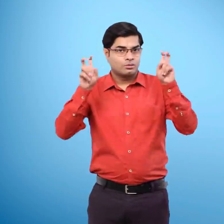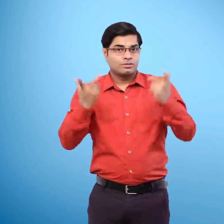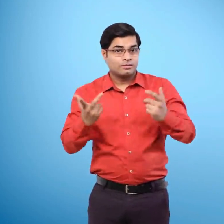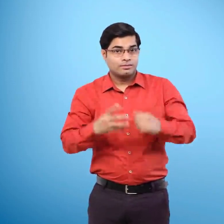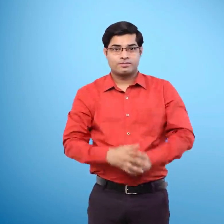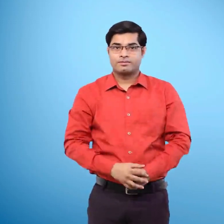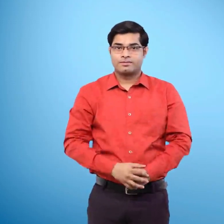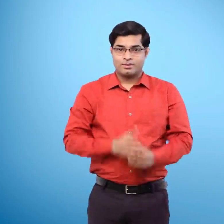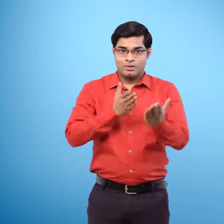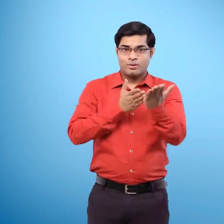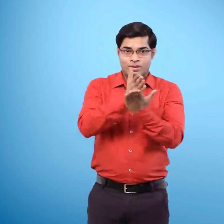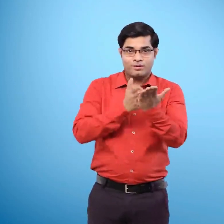Number patterns.